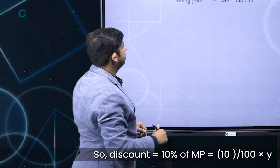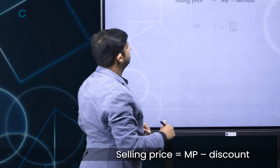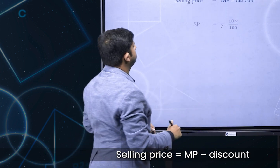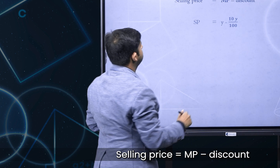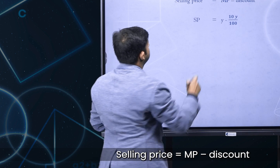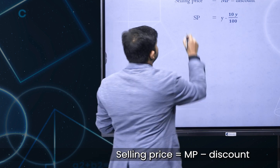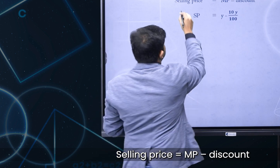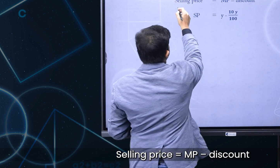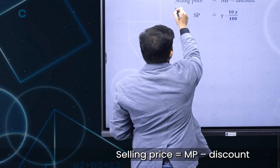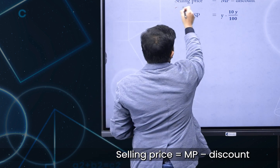Selling price equals to